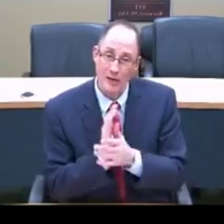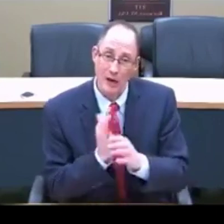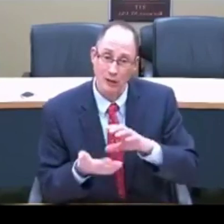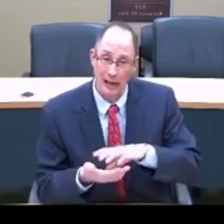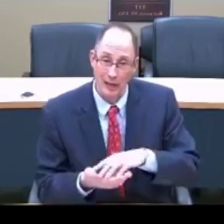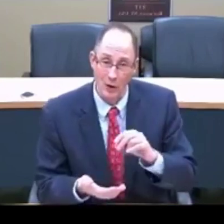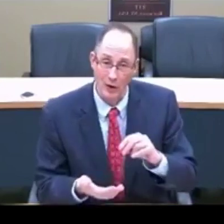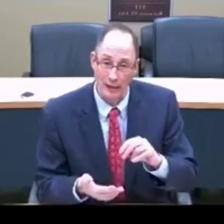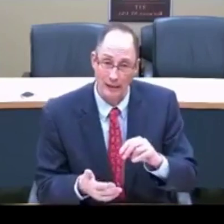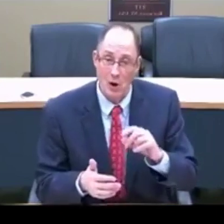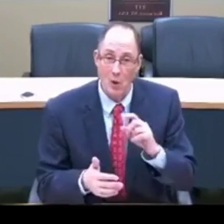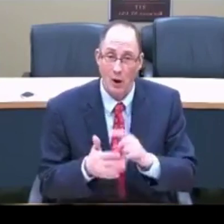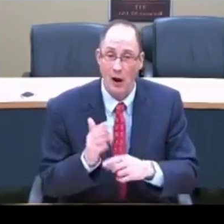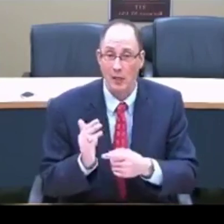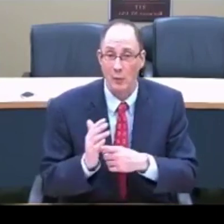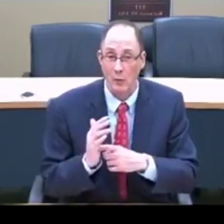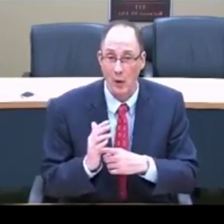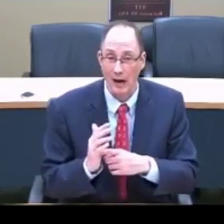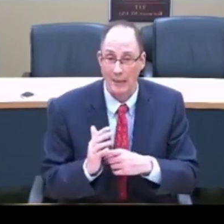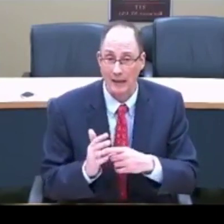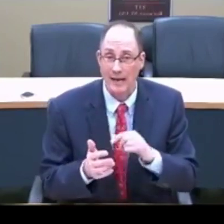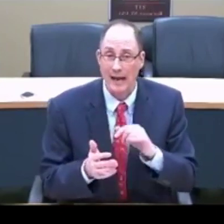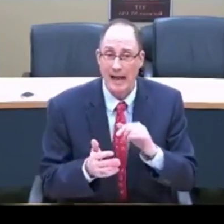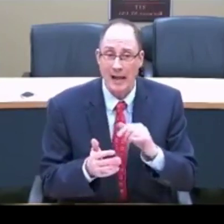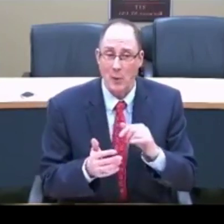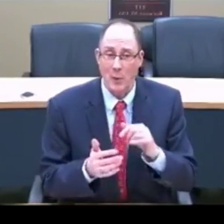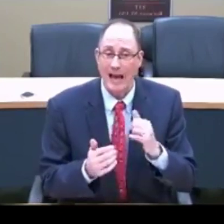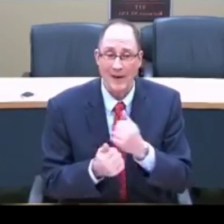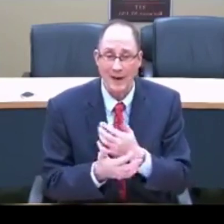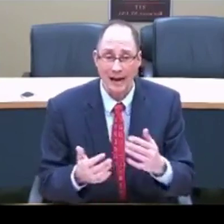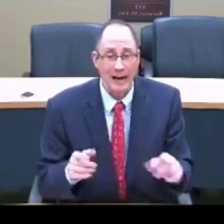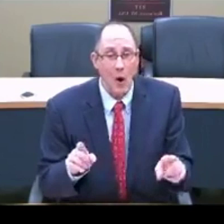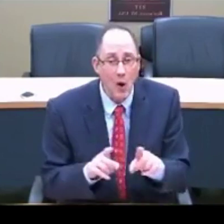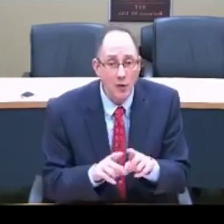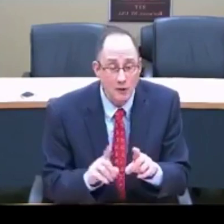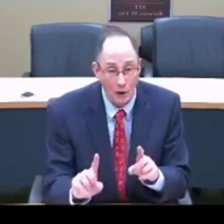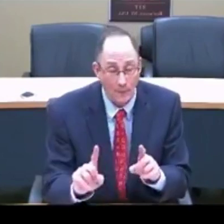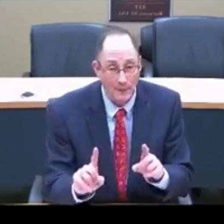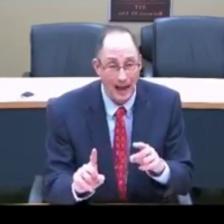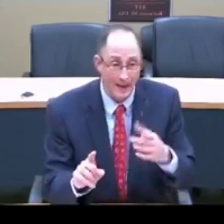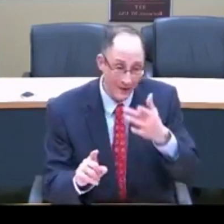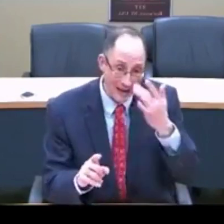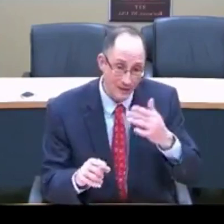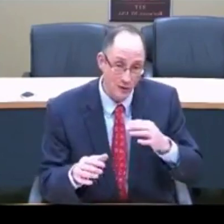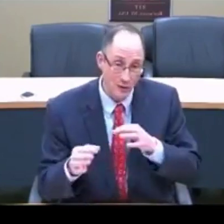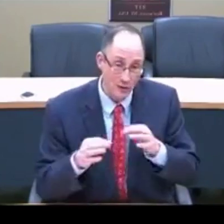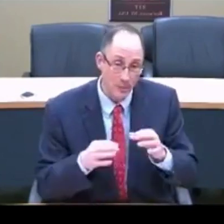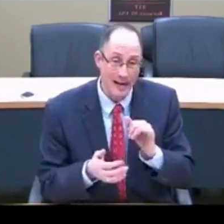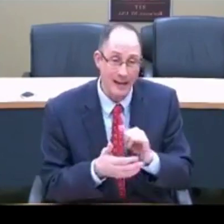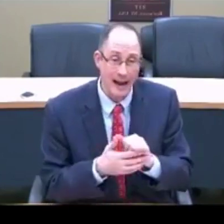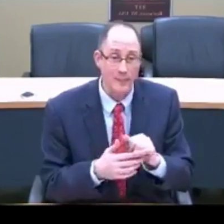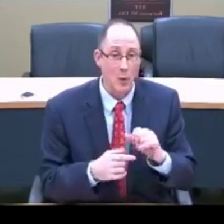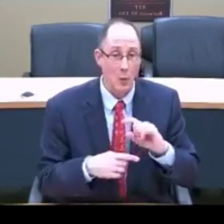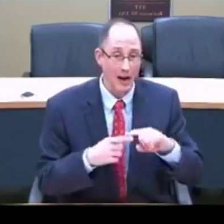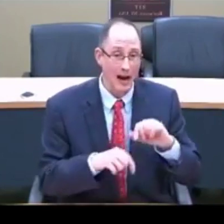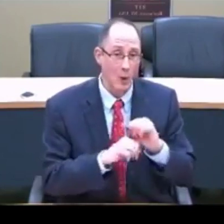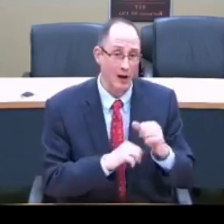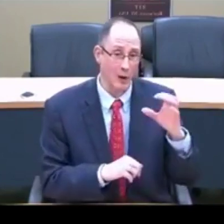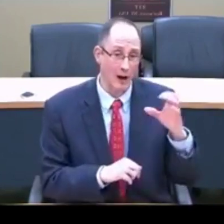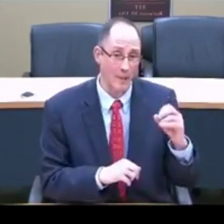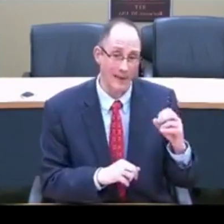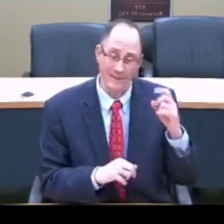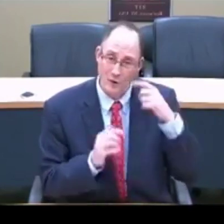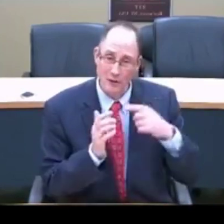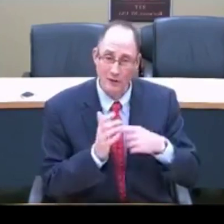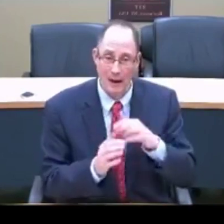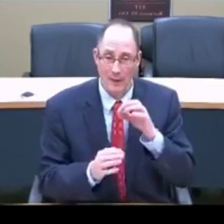skills are they learning? What are the requirements? We have, and also I got to explain that when I'm working with